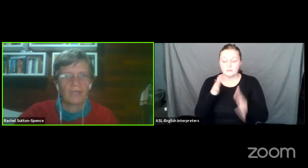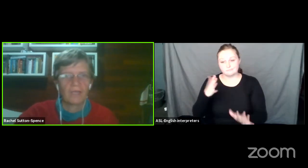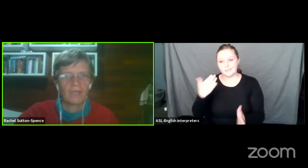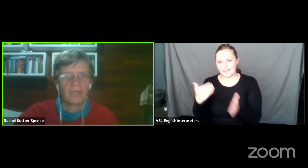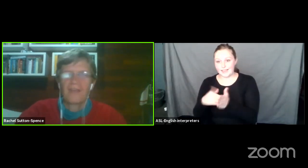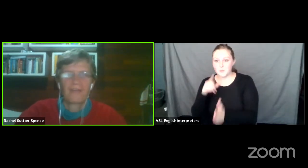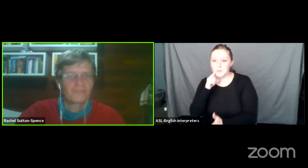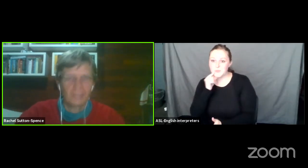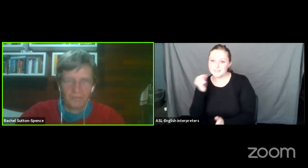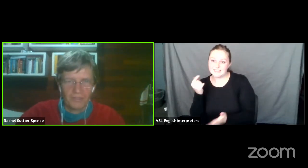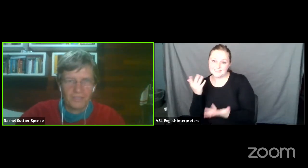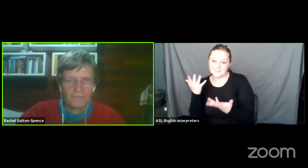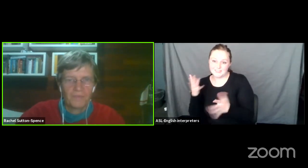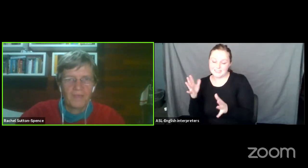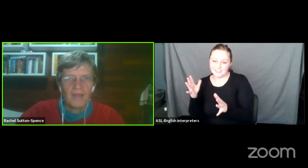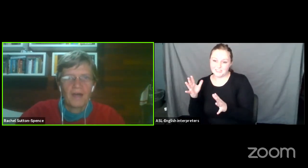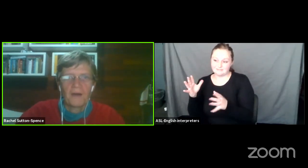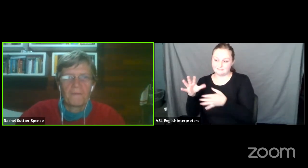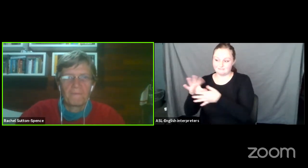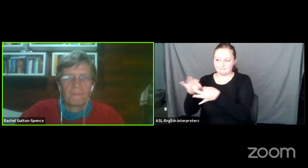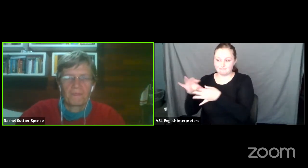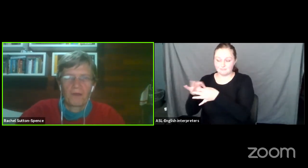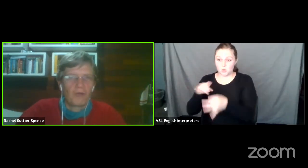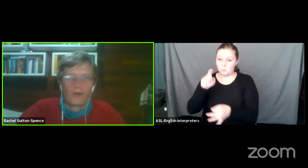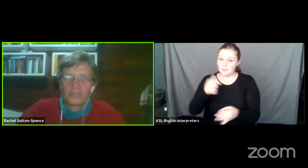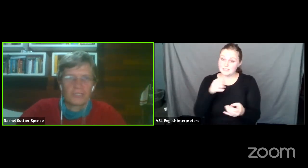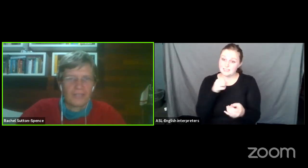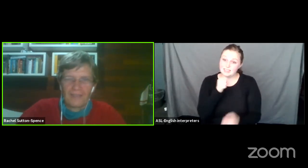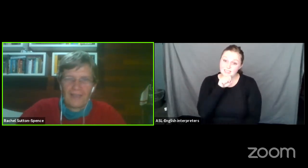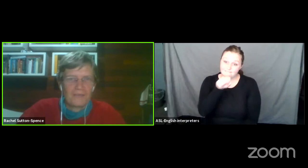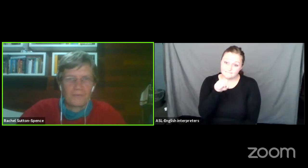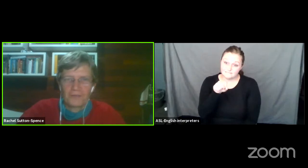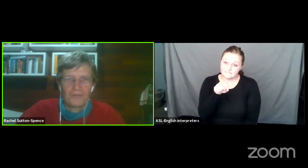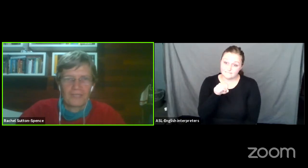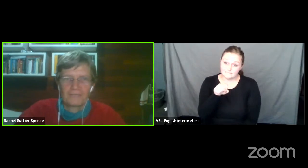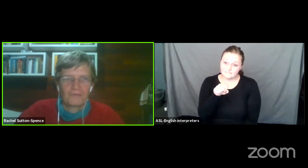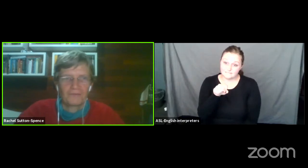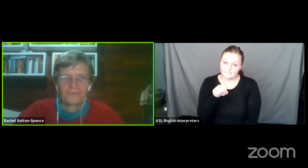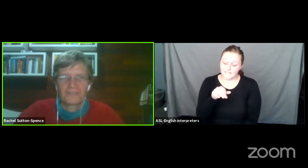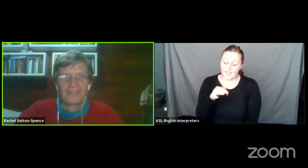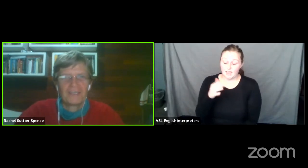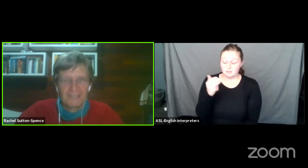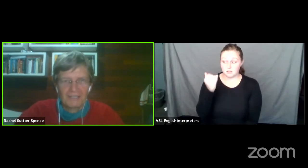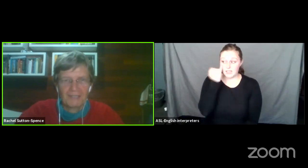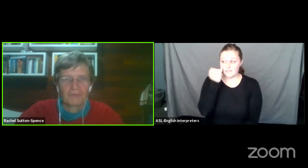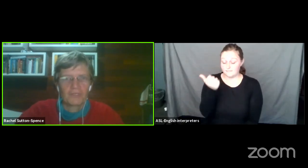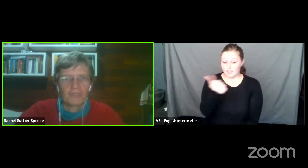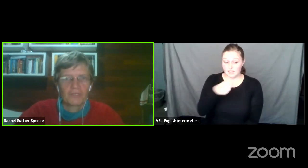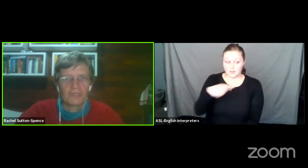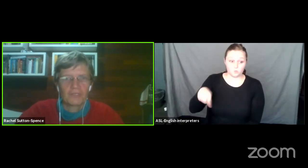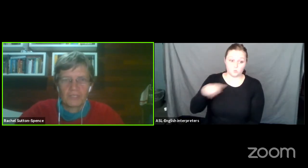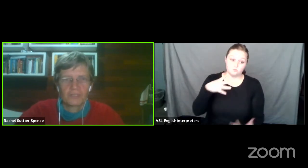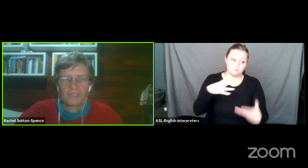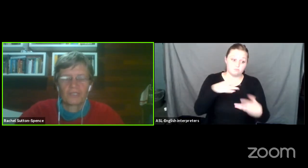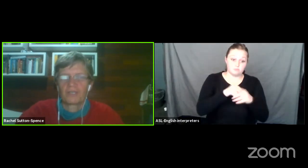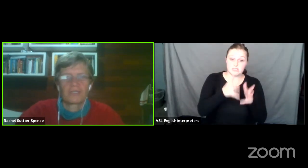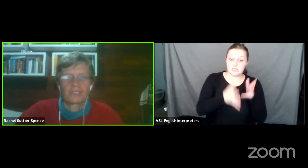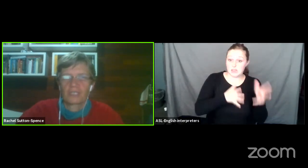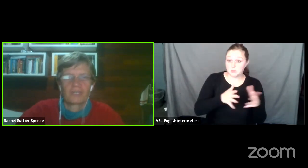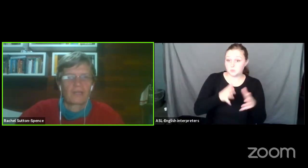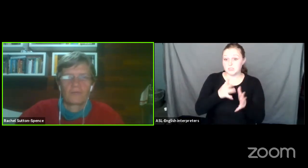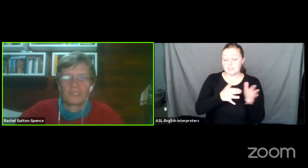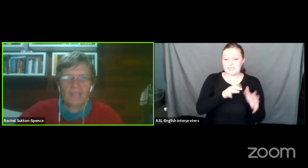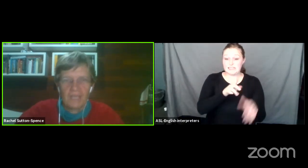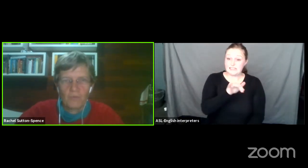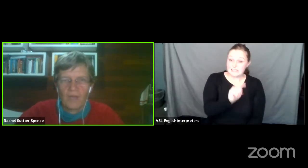saying, you have to love it. And honestly, anybody who gets involved in sign language literature,